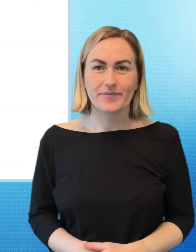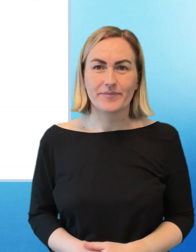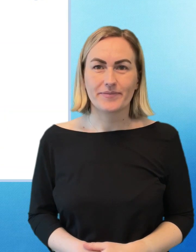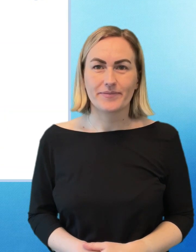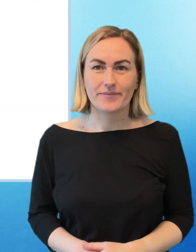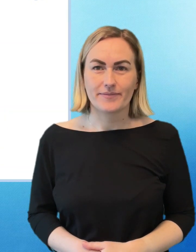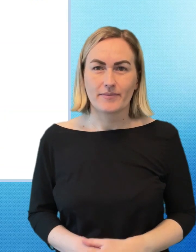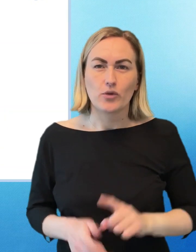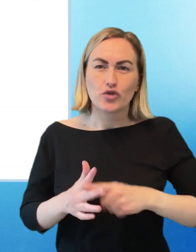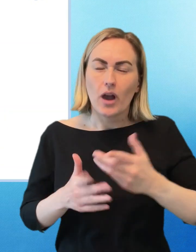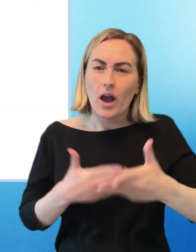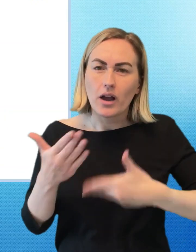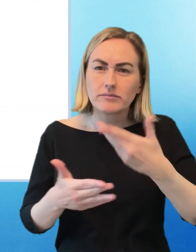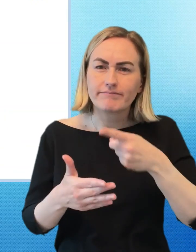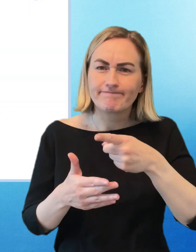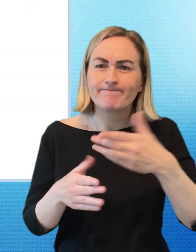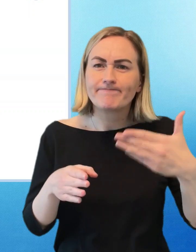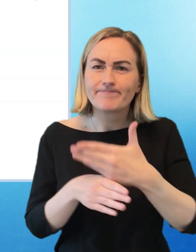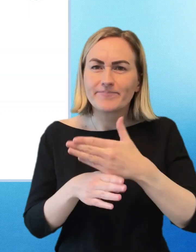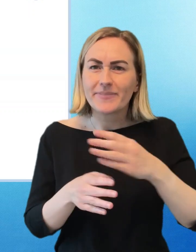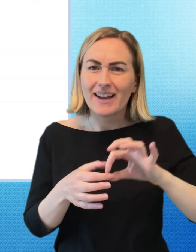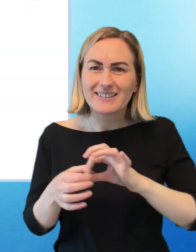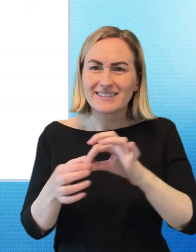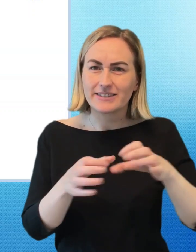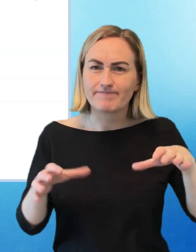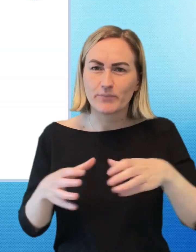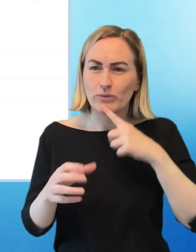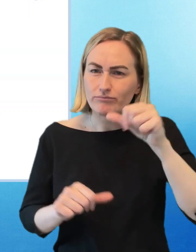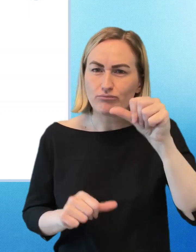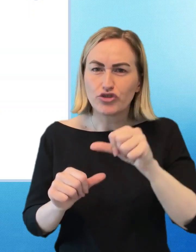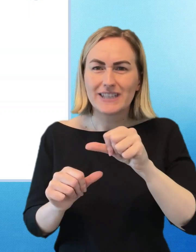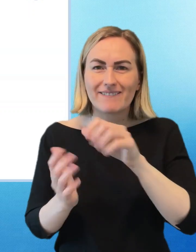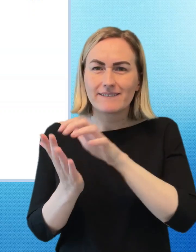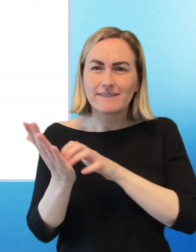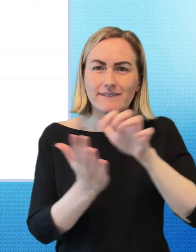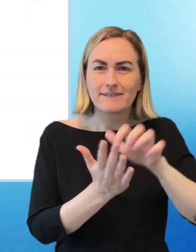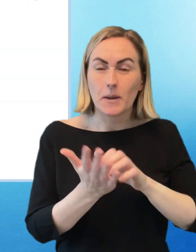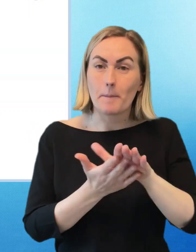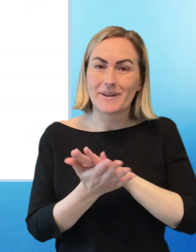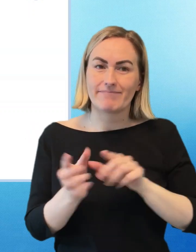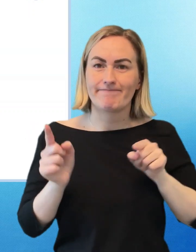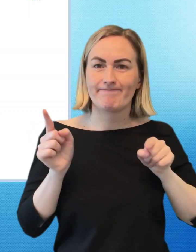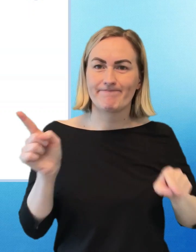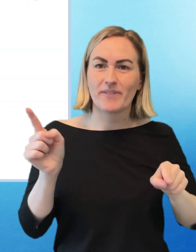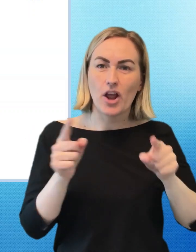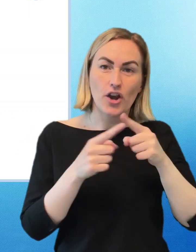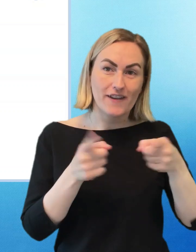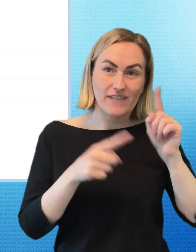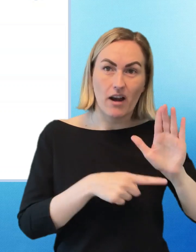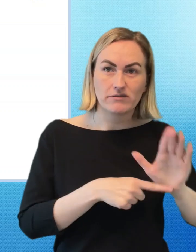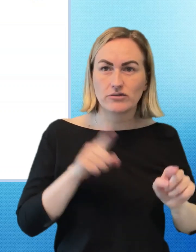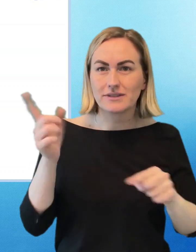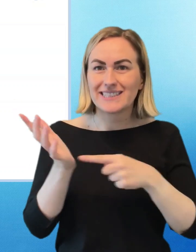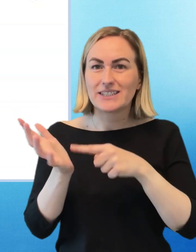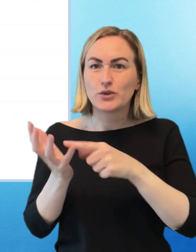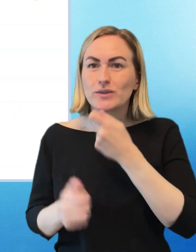To begin to describe the co-creation exercises, we created a briefing document so that Ulster University and TU